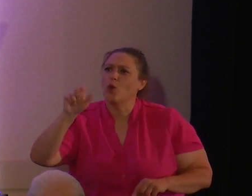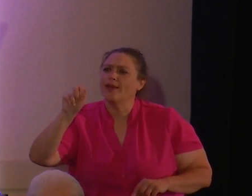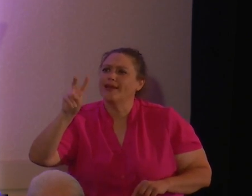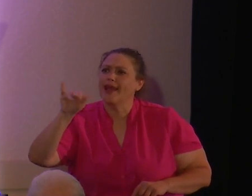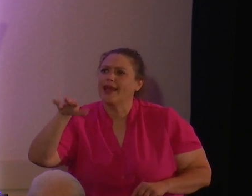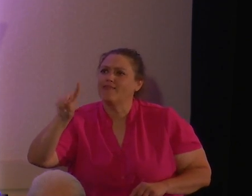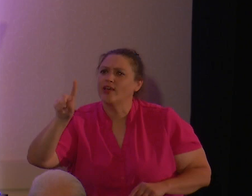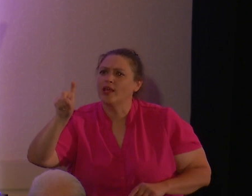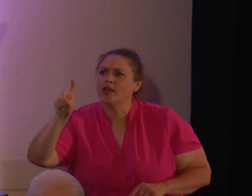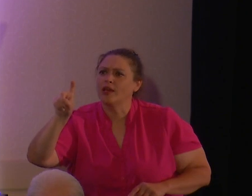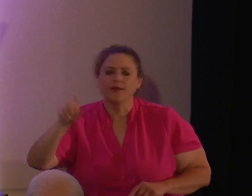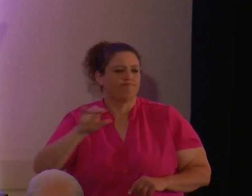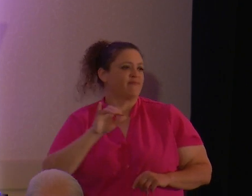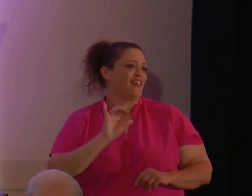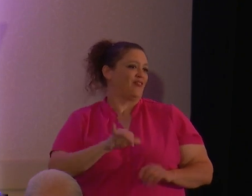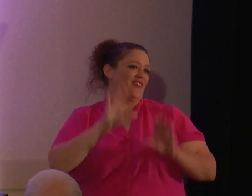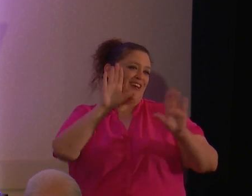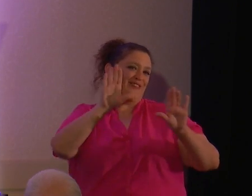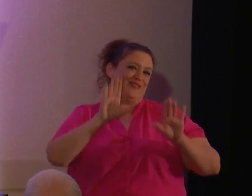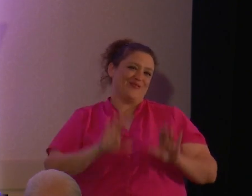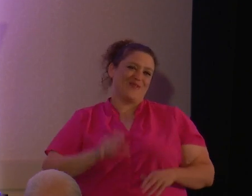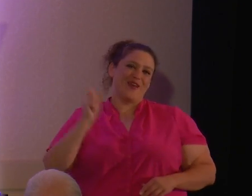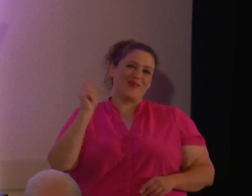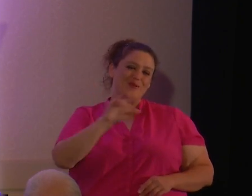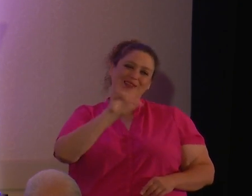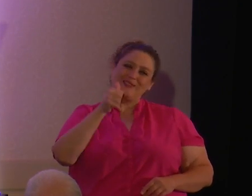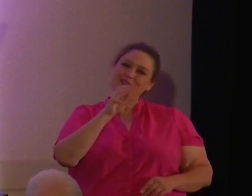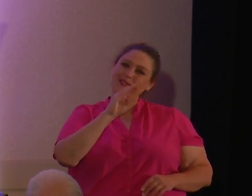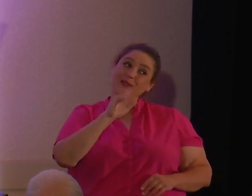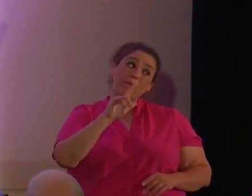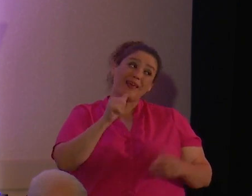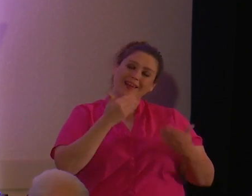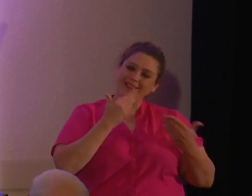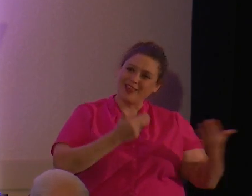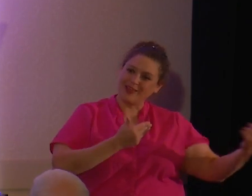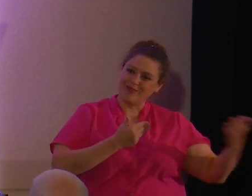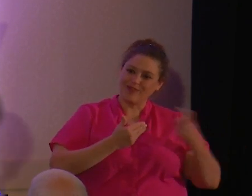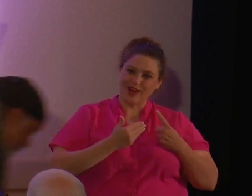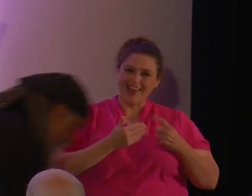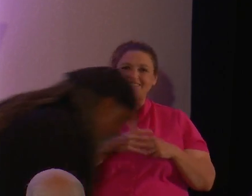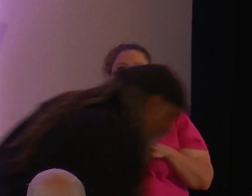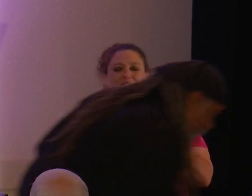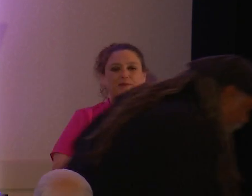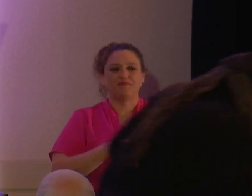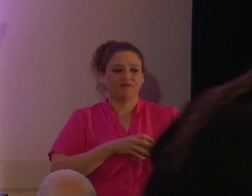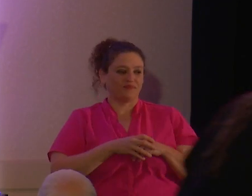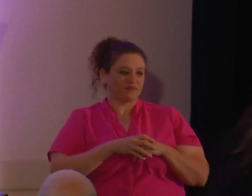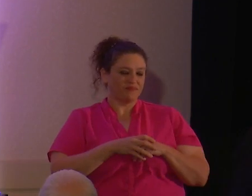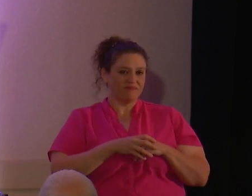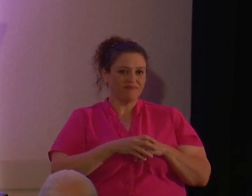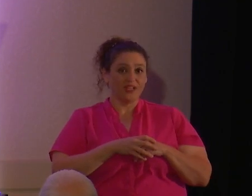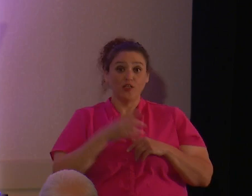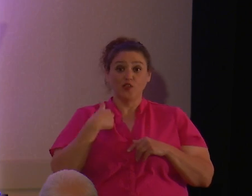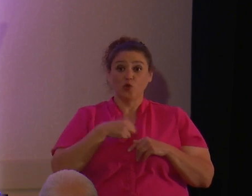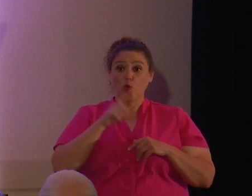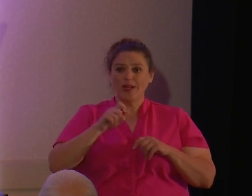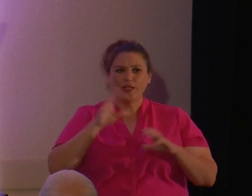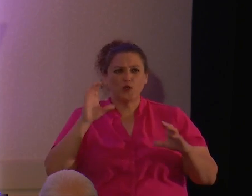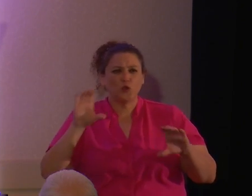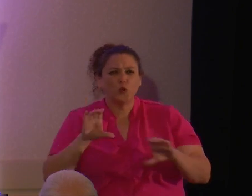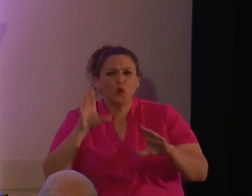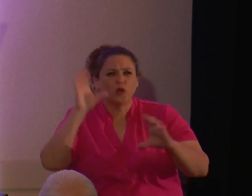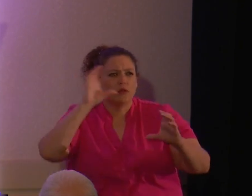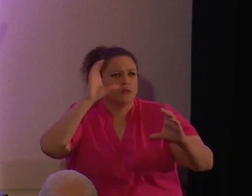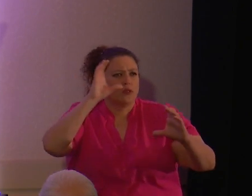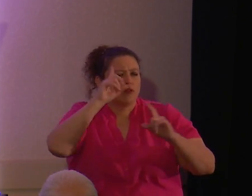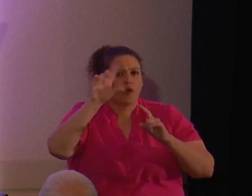Well, that's a great question, Jamila, because what we need to do is break ground. What we need to do is go